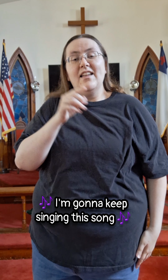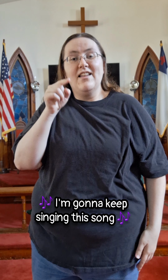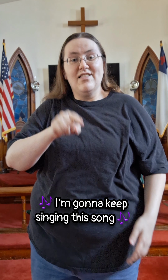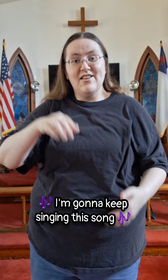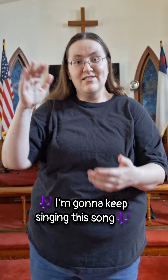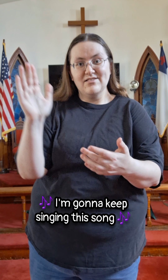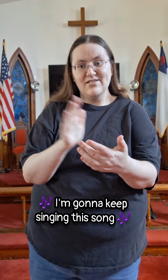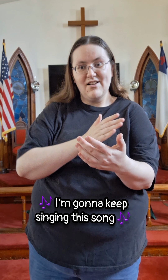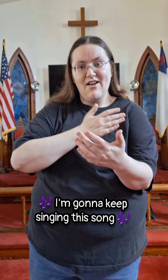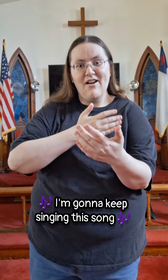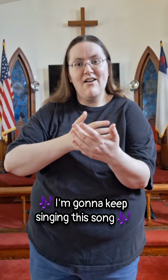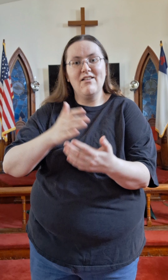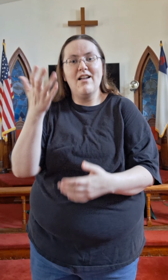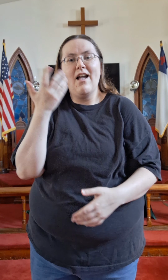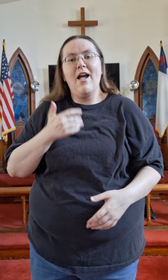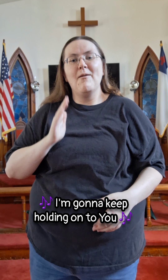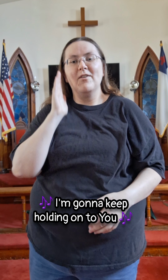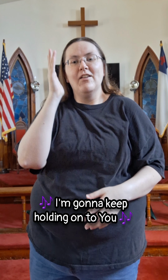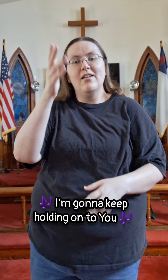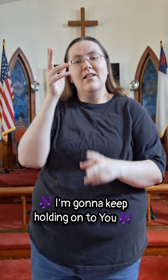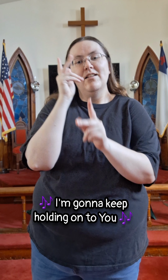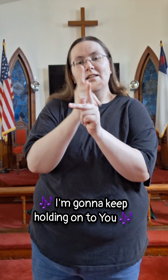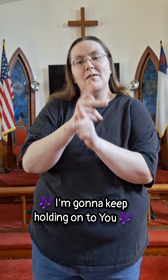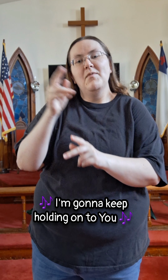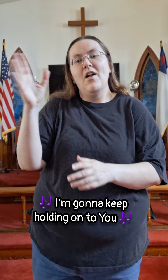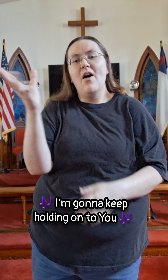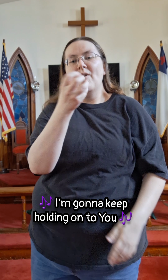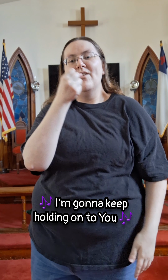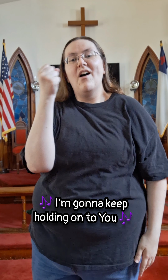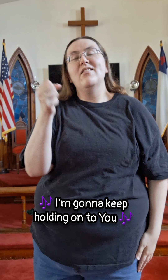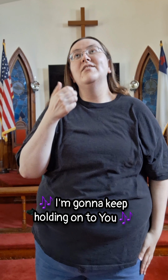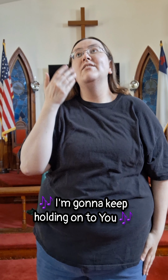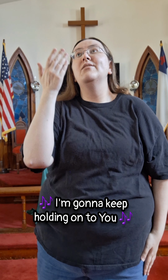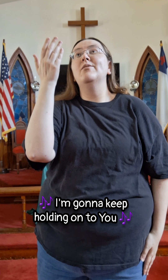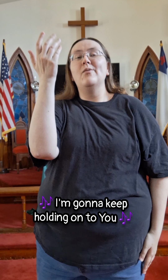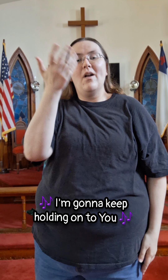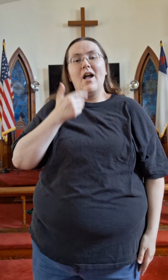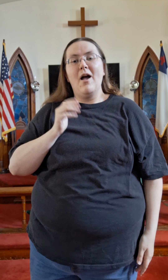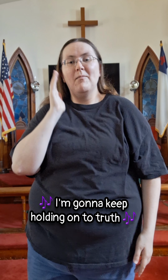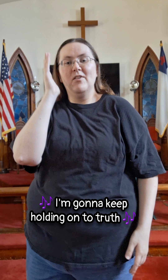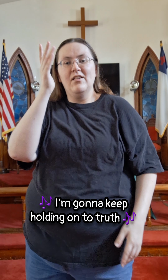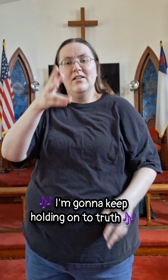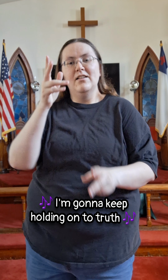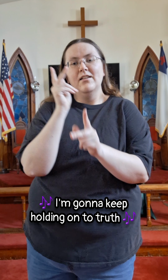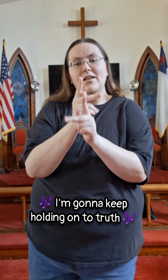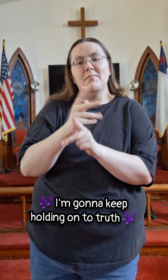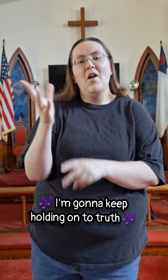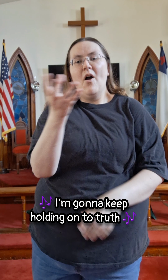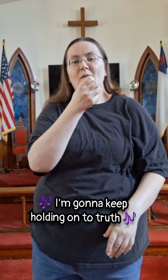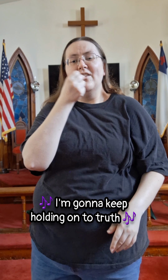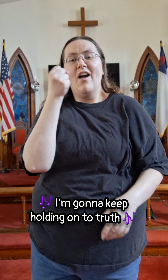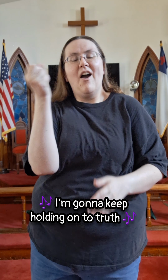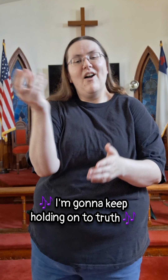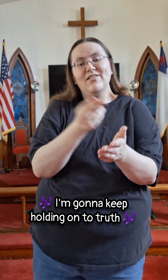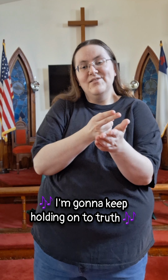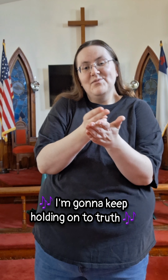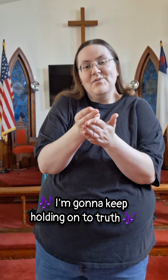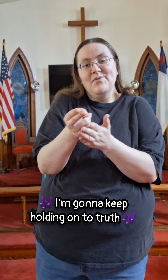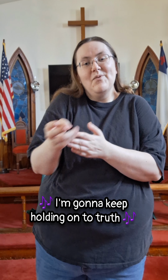on to you I'm gonna keep holding on to truth